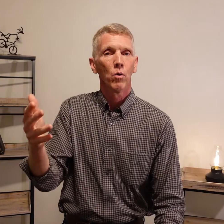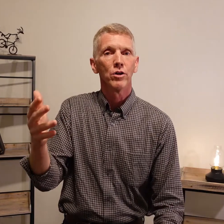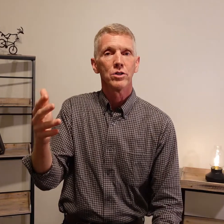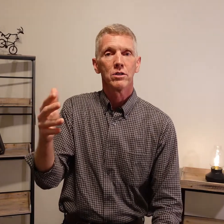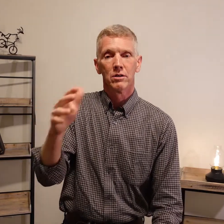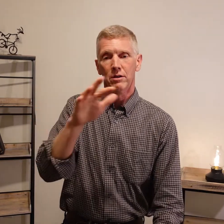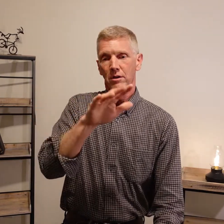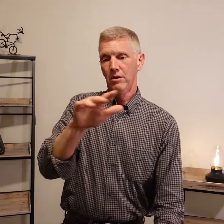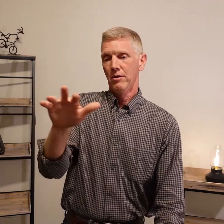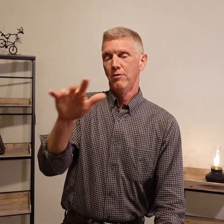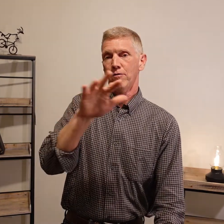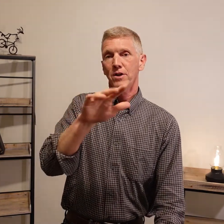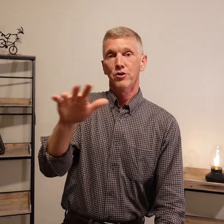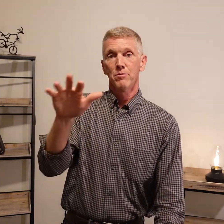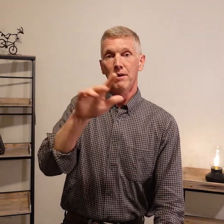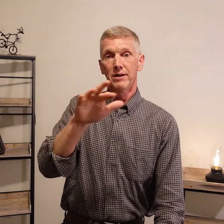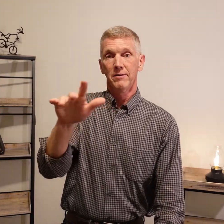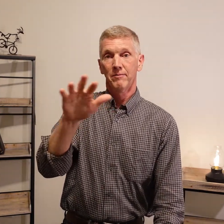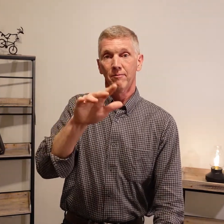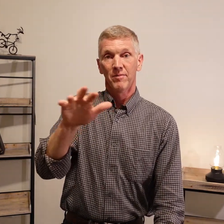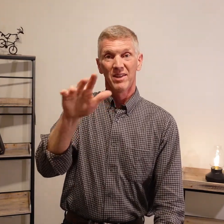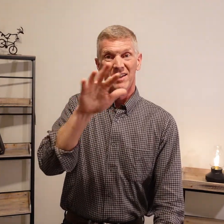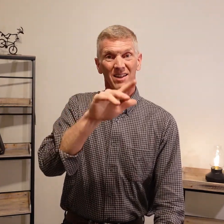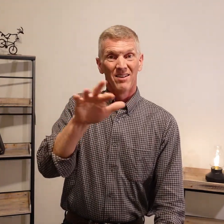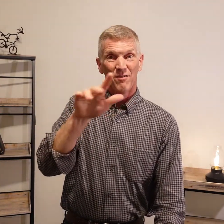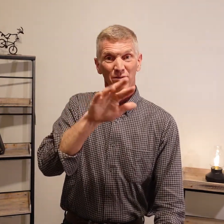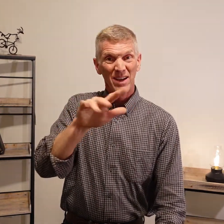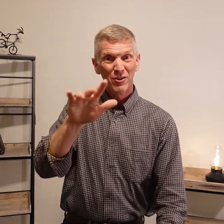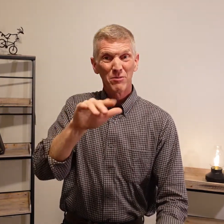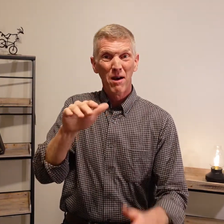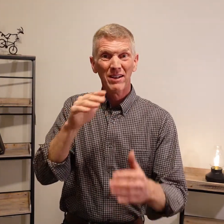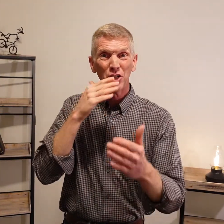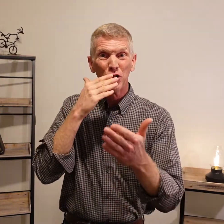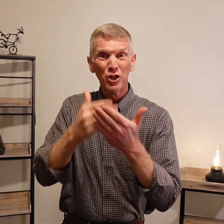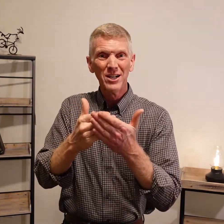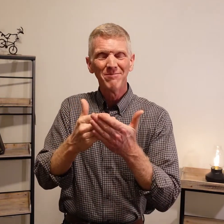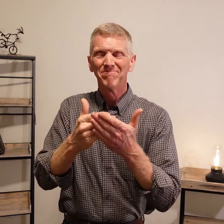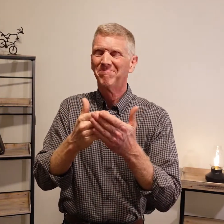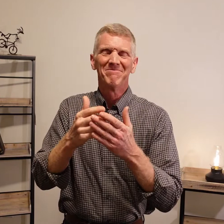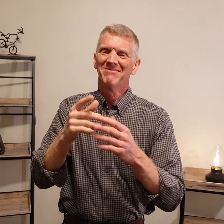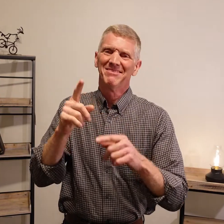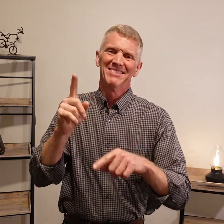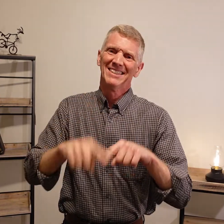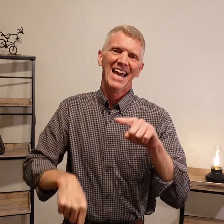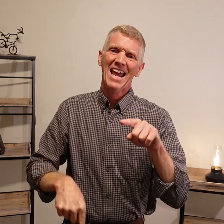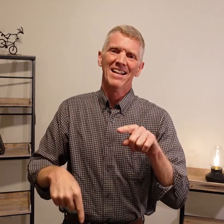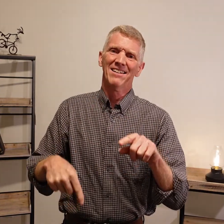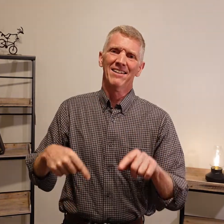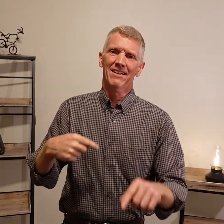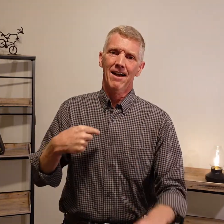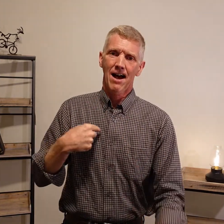words. Finger spelling. Finger spelling good? Can't.